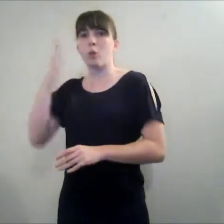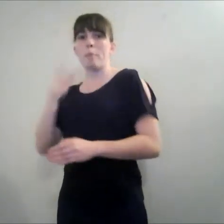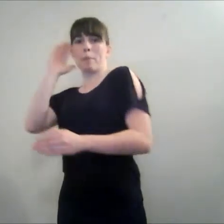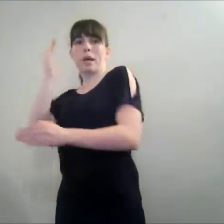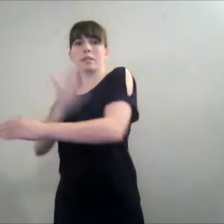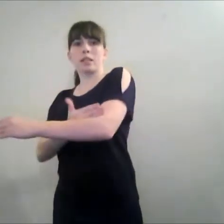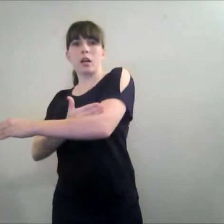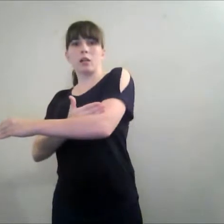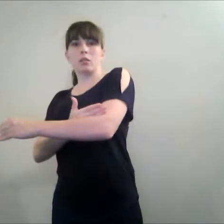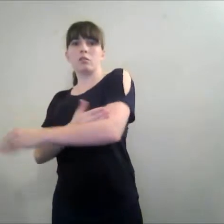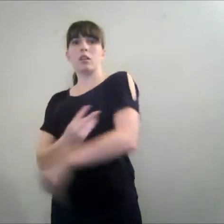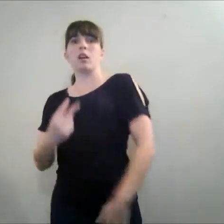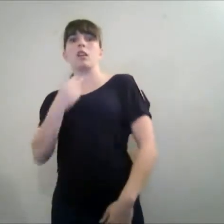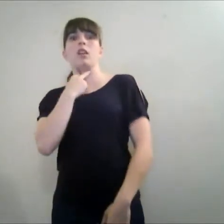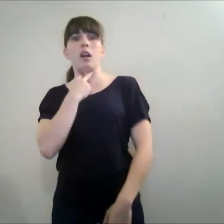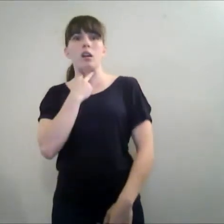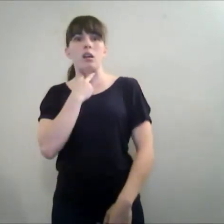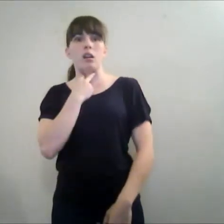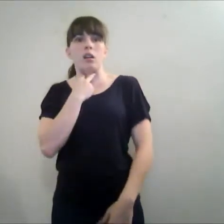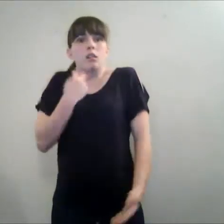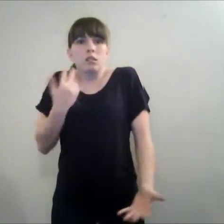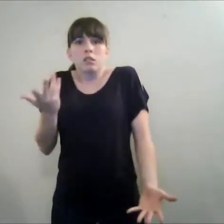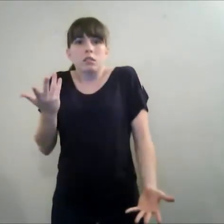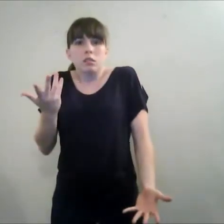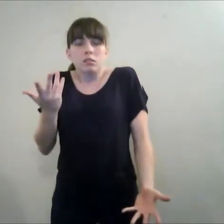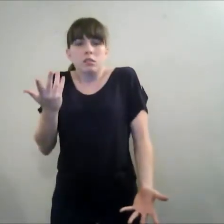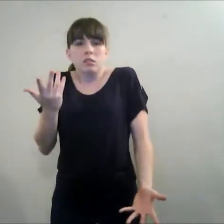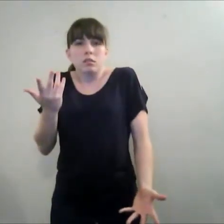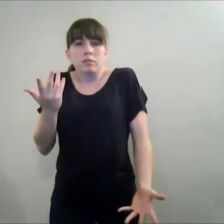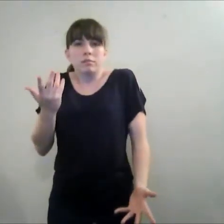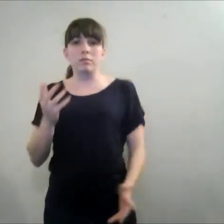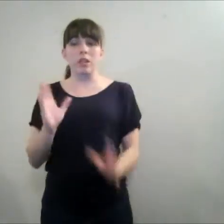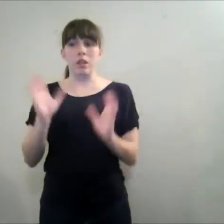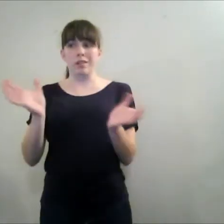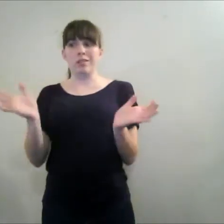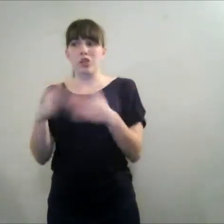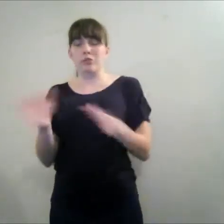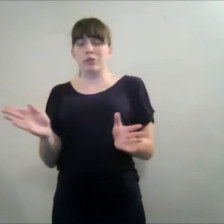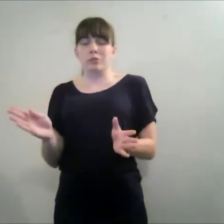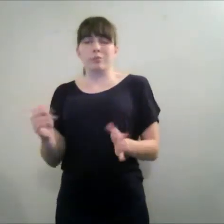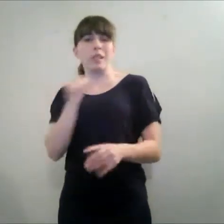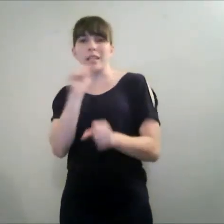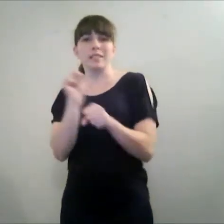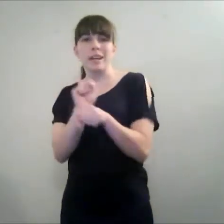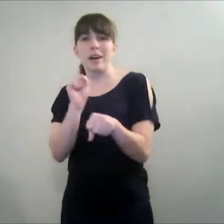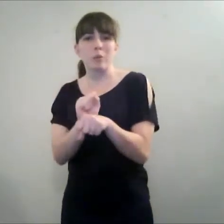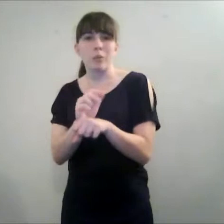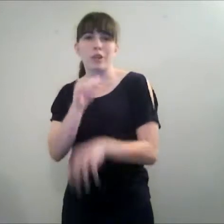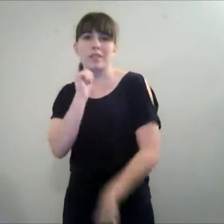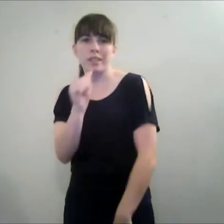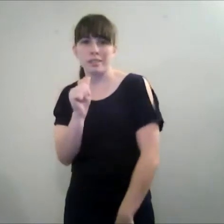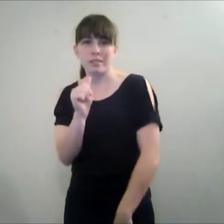yourself, and there's no progress. We get stuck. And so the chat room thing doesn't work properly, and it's a very bad way of thinking about identity.